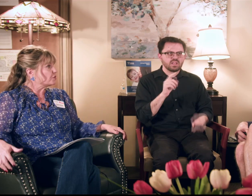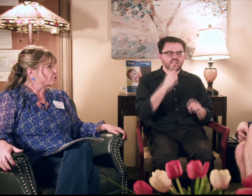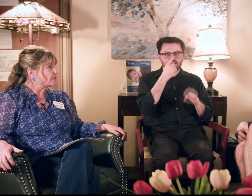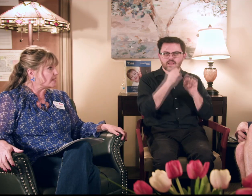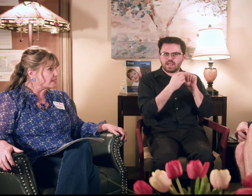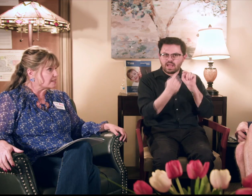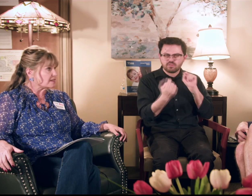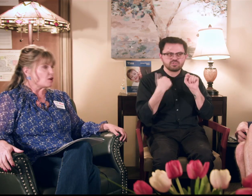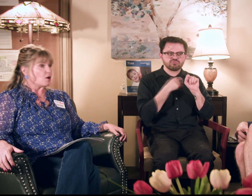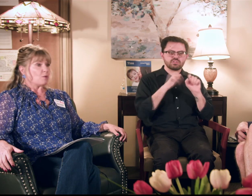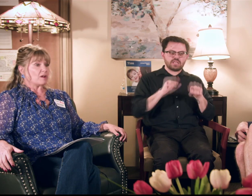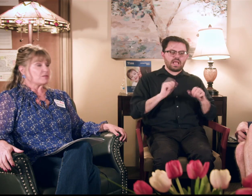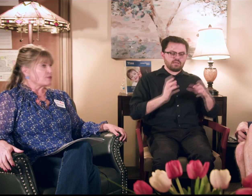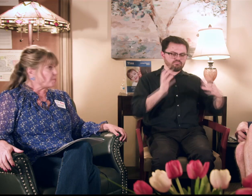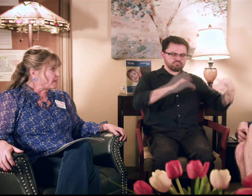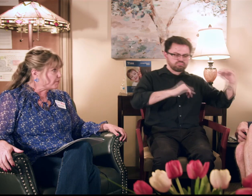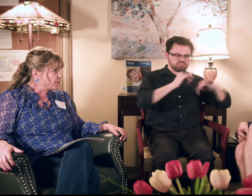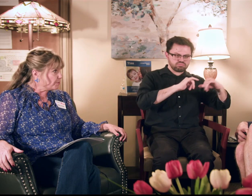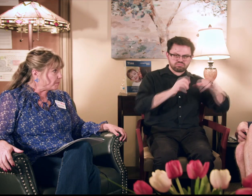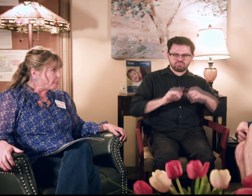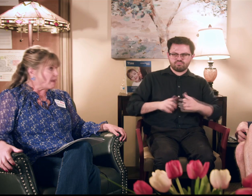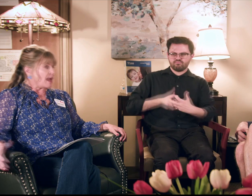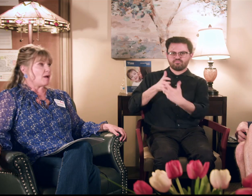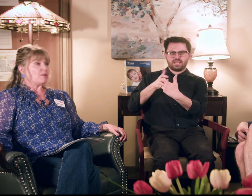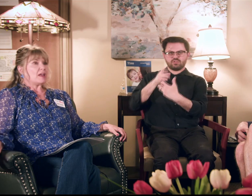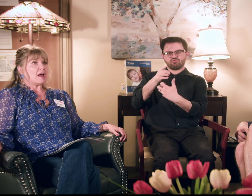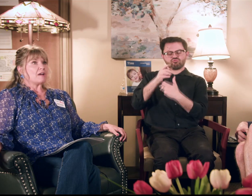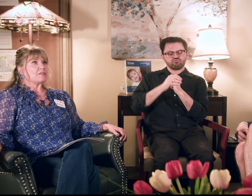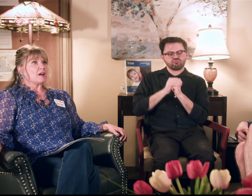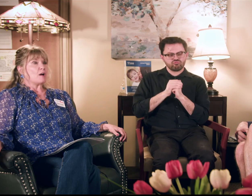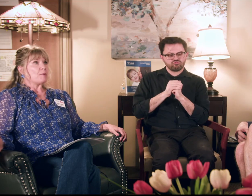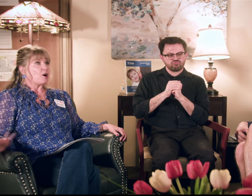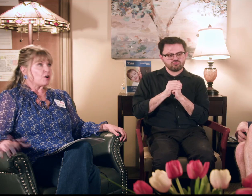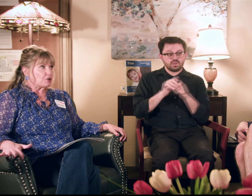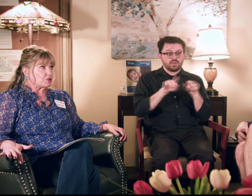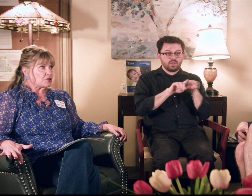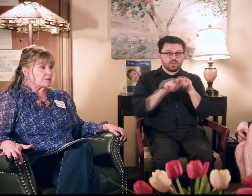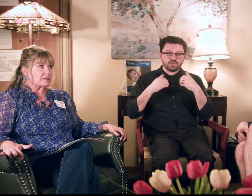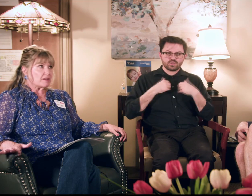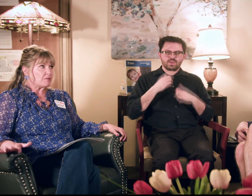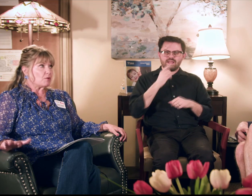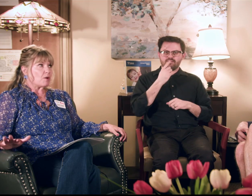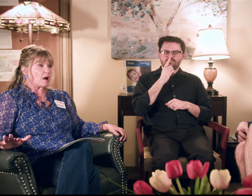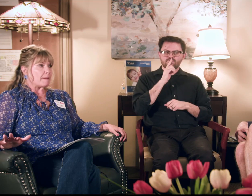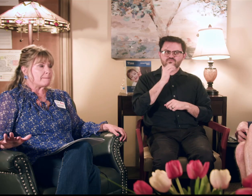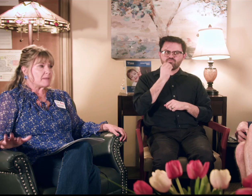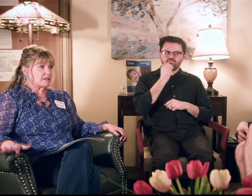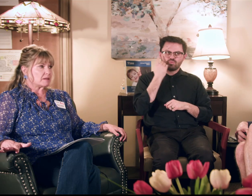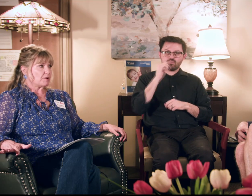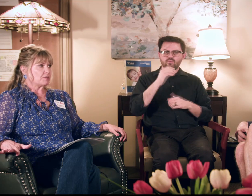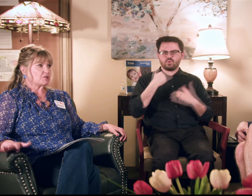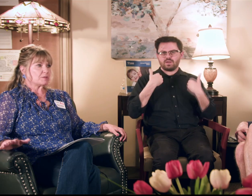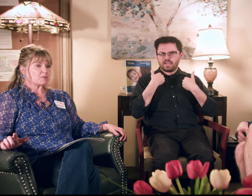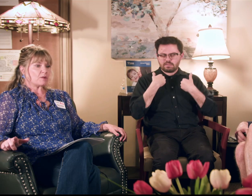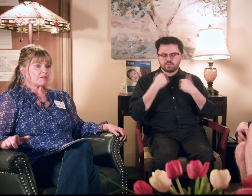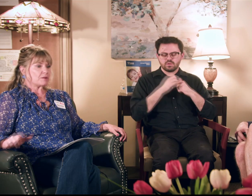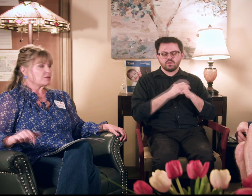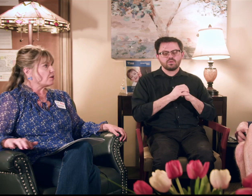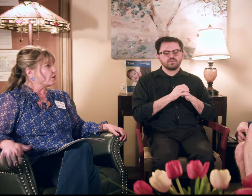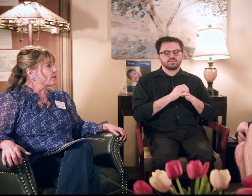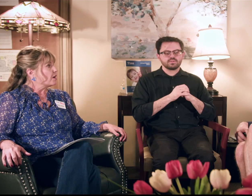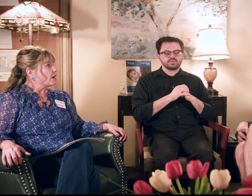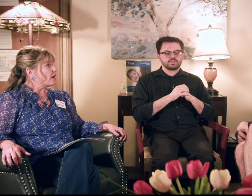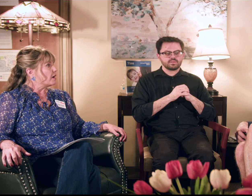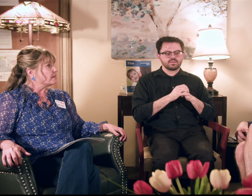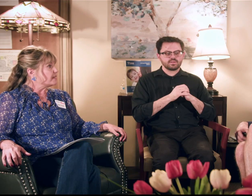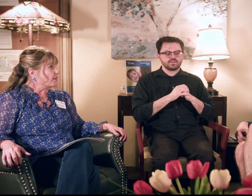baskets according to your needs. We also have pet food. And we have a partnership, several amazing partnerships. One of